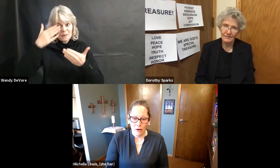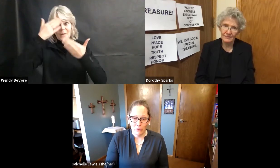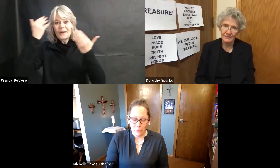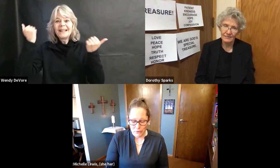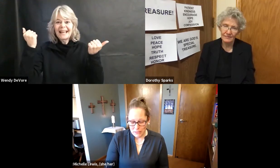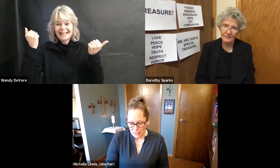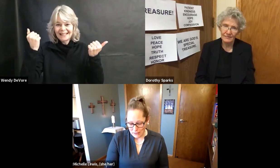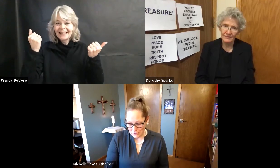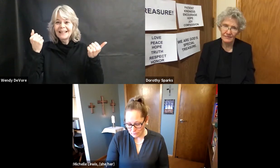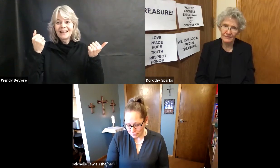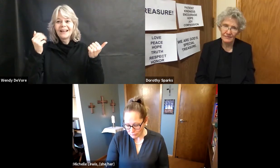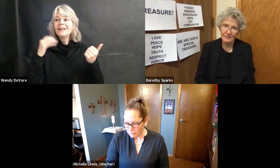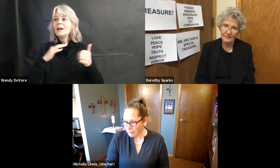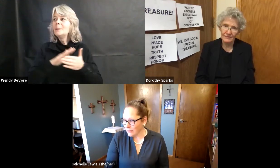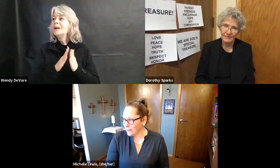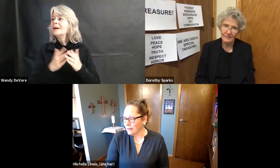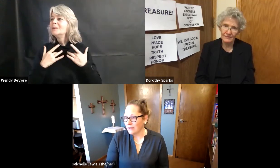remember all of those things.